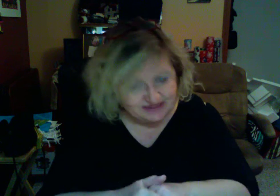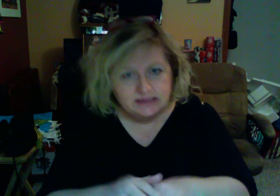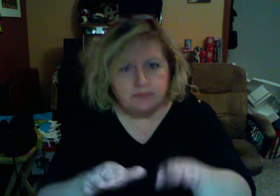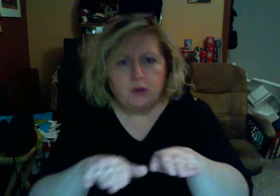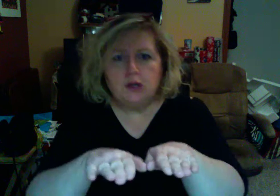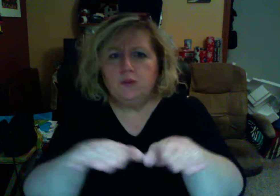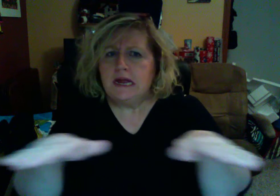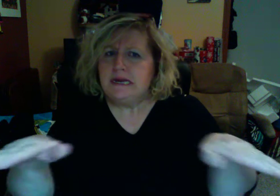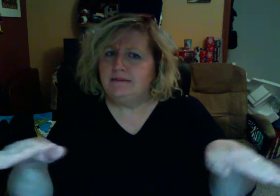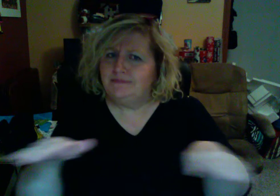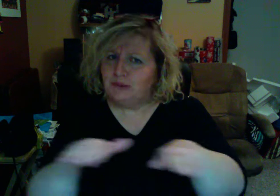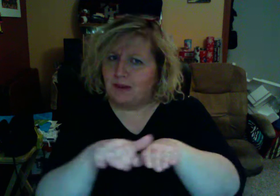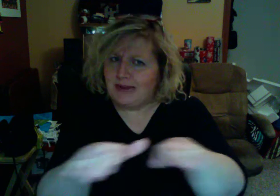It's an important one, swimming.